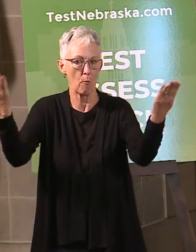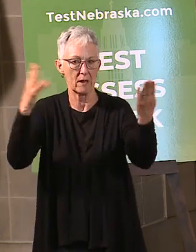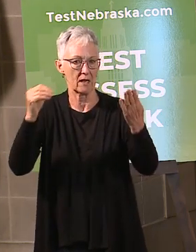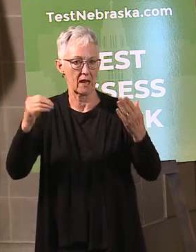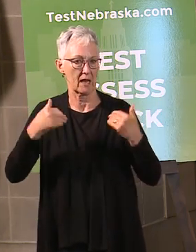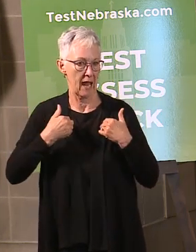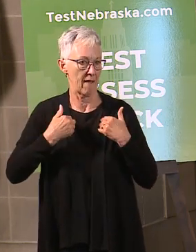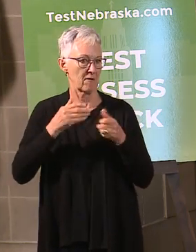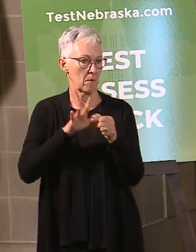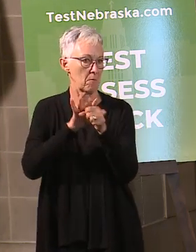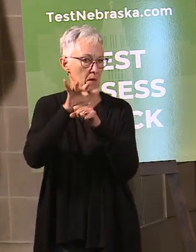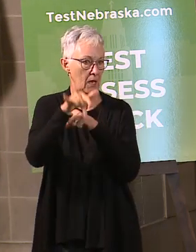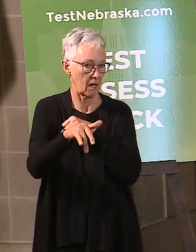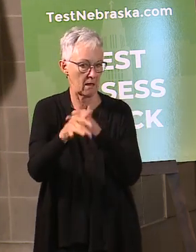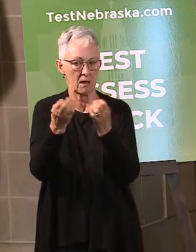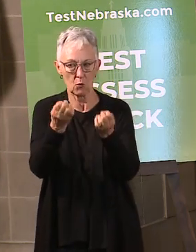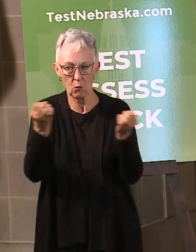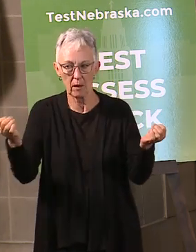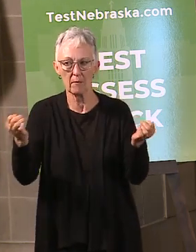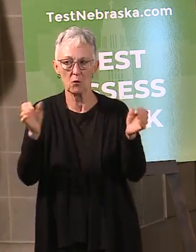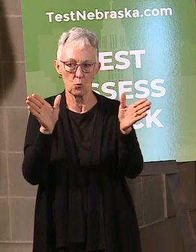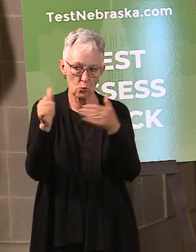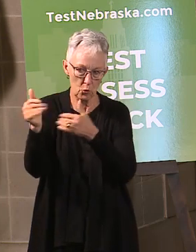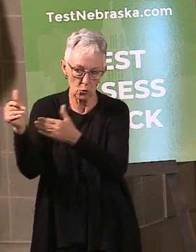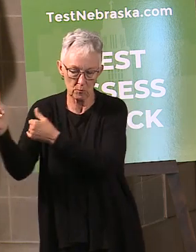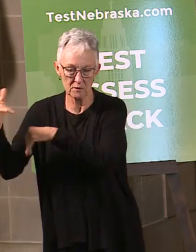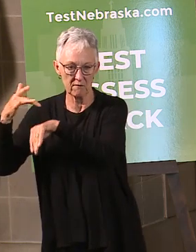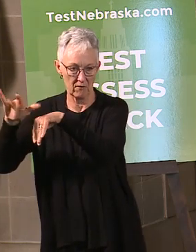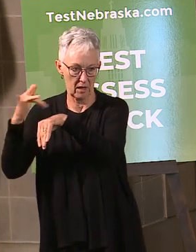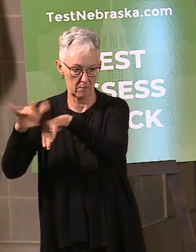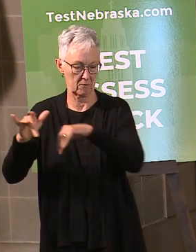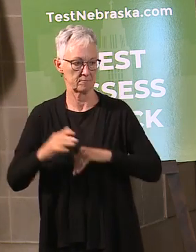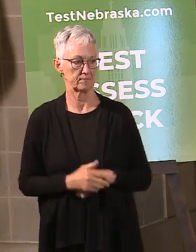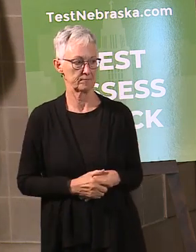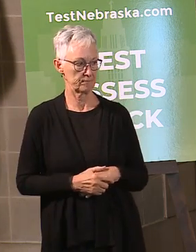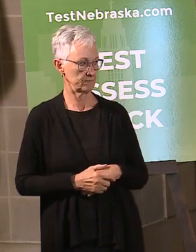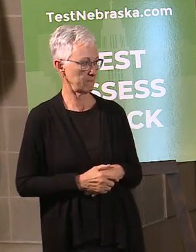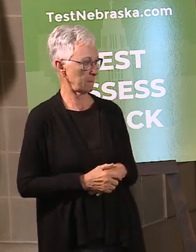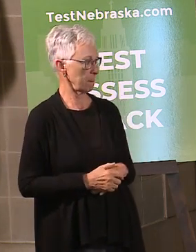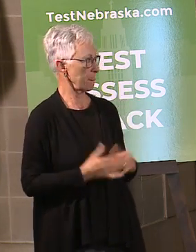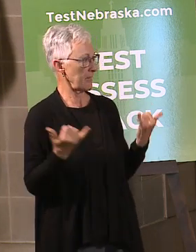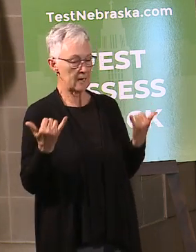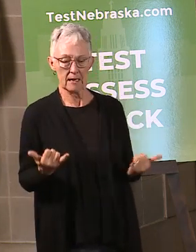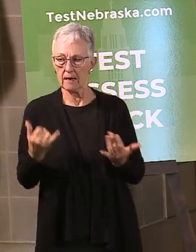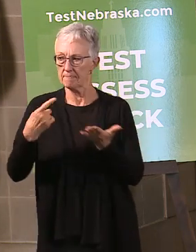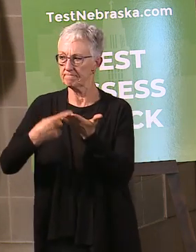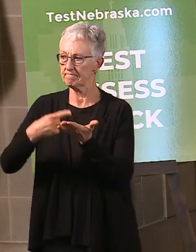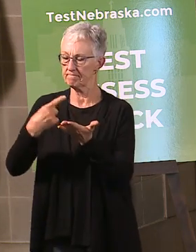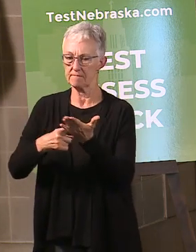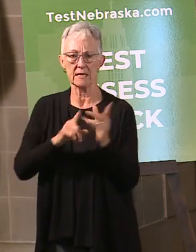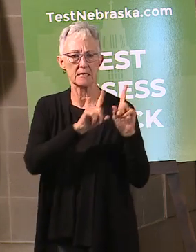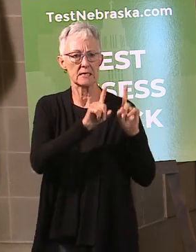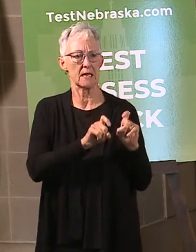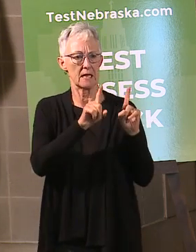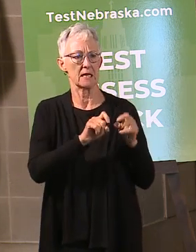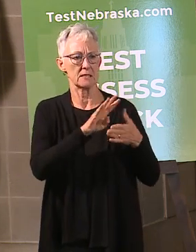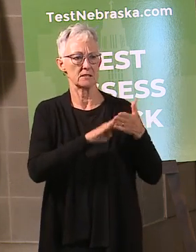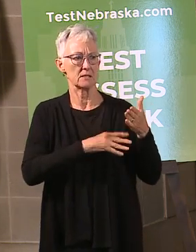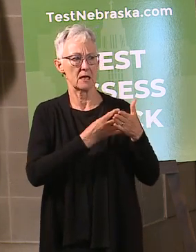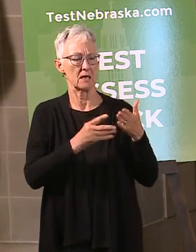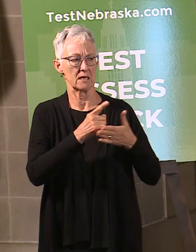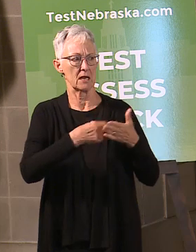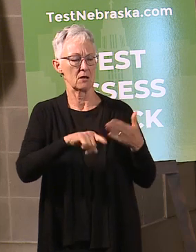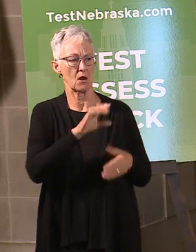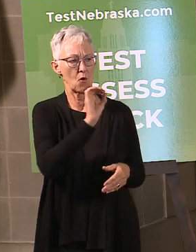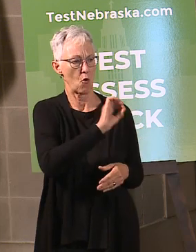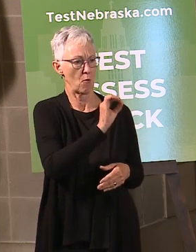Also, before we get into the new DHMs, I want to talk about the testing schedule. I think I mentioned this yesterday, but for next week, we're going to be in Omaha, Lincoln, Hastings,